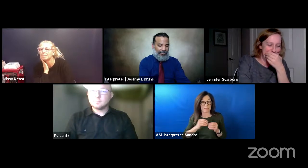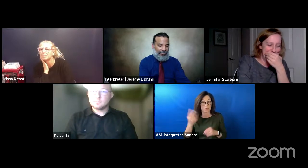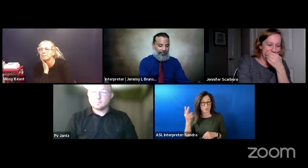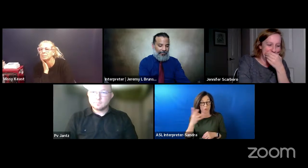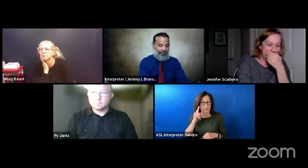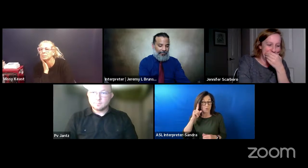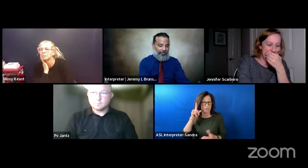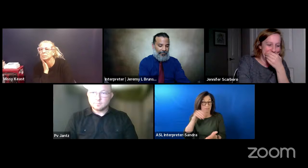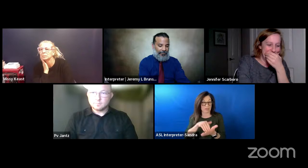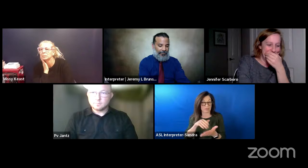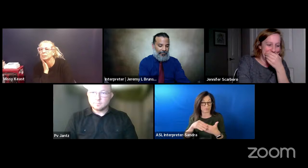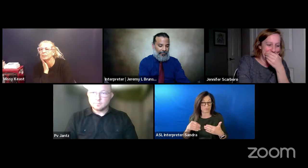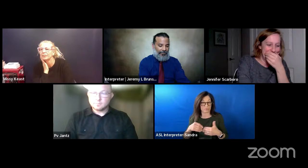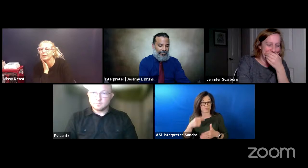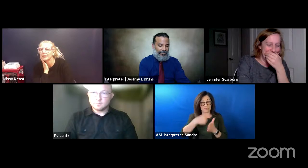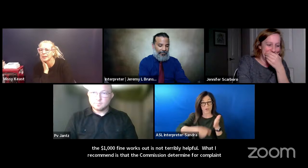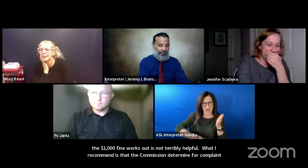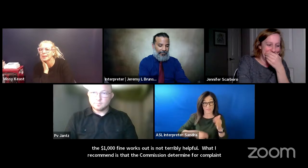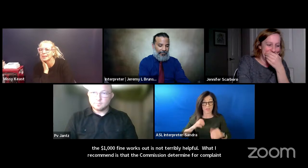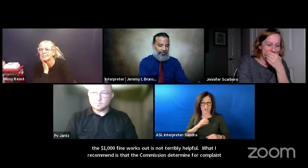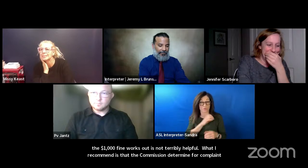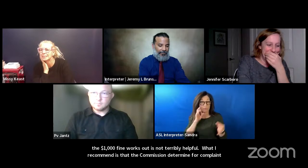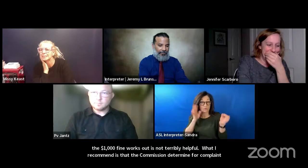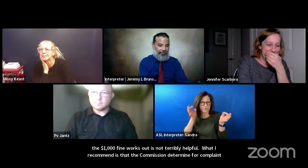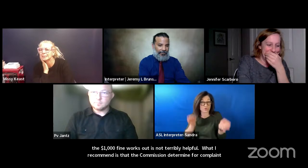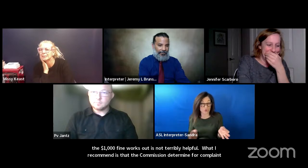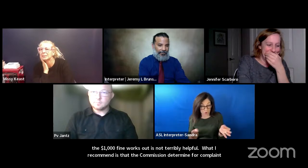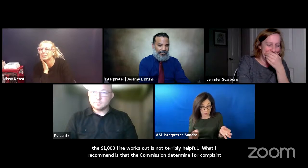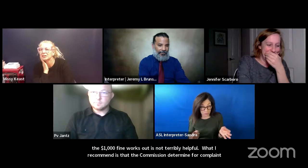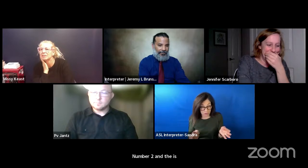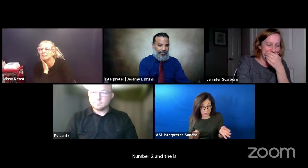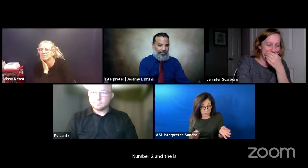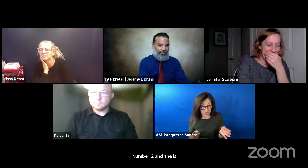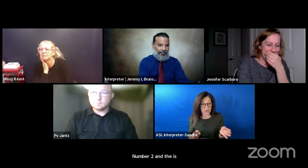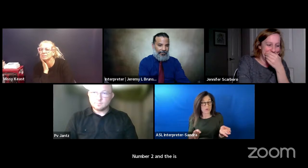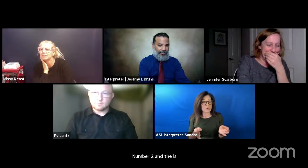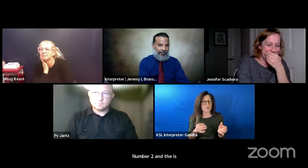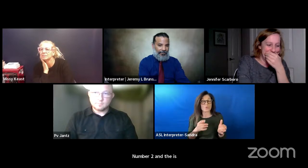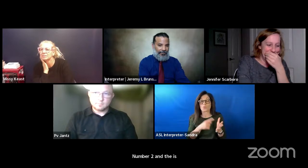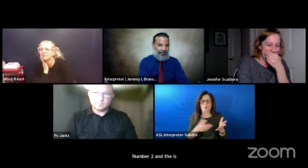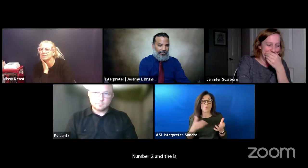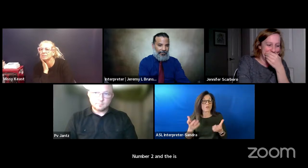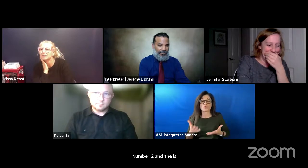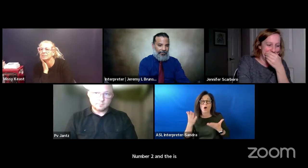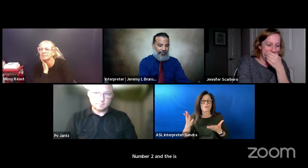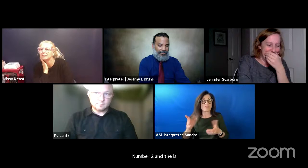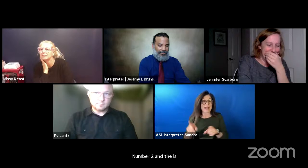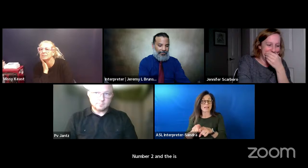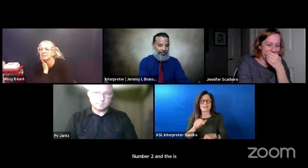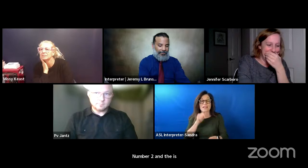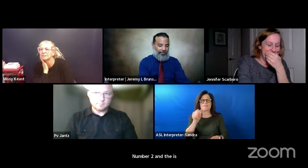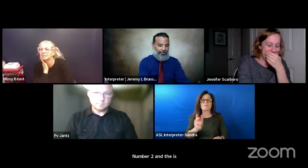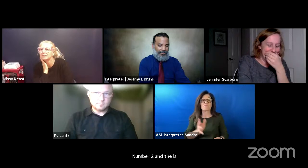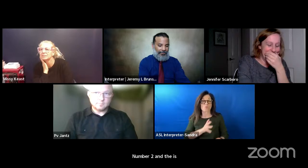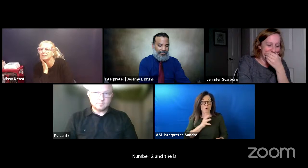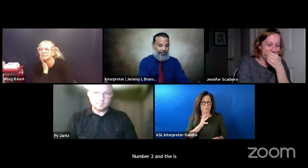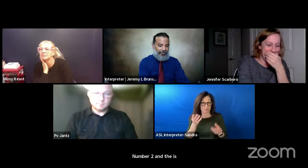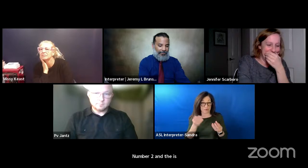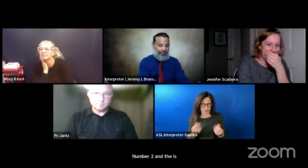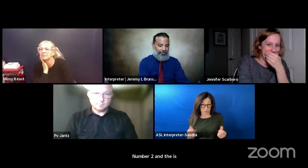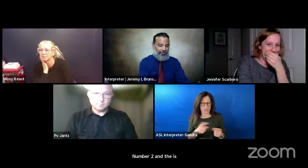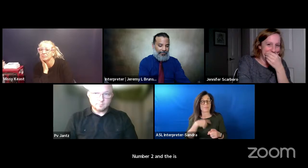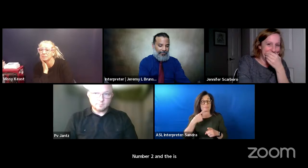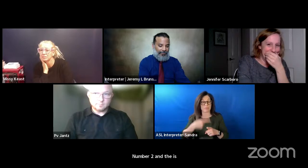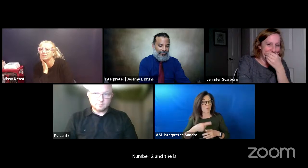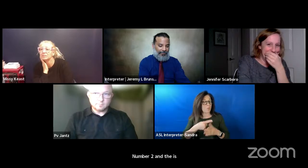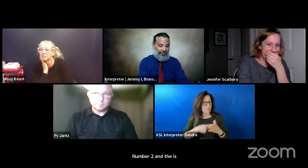the $1,000 fine, that the commission determine what it would like to offer as an informal resolution, and then